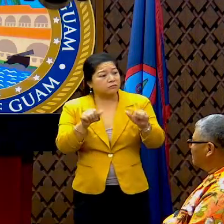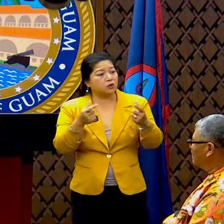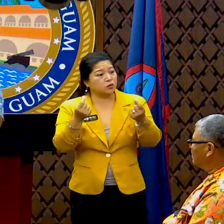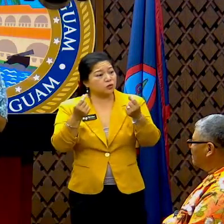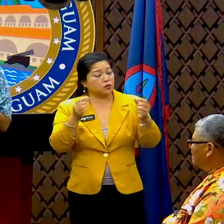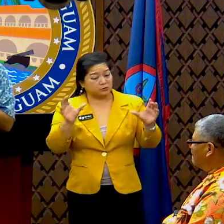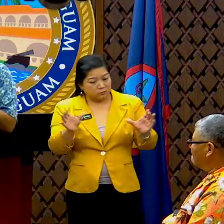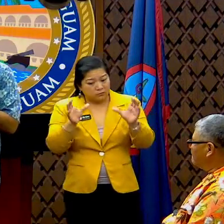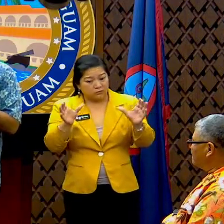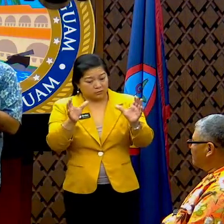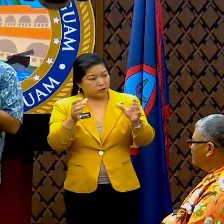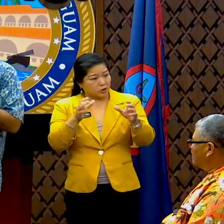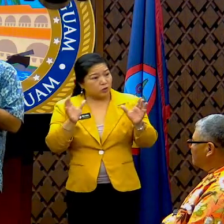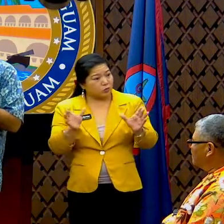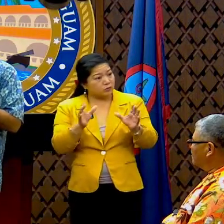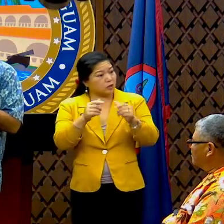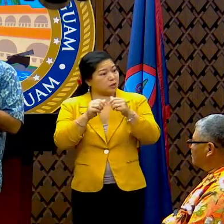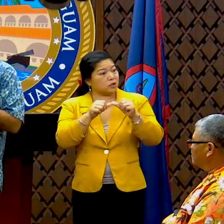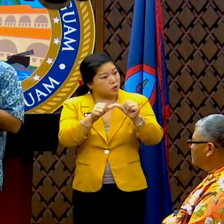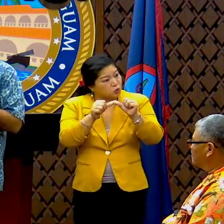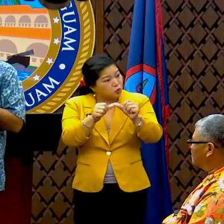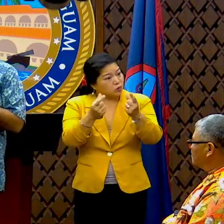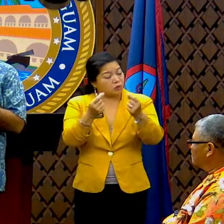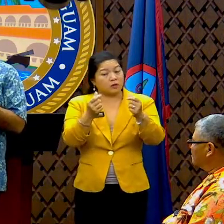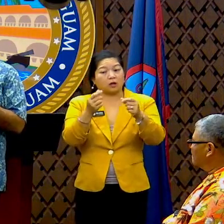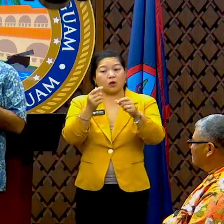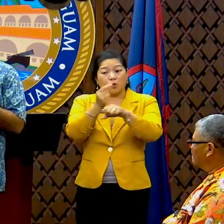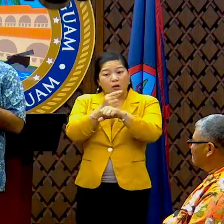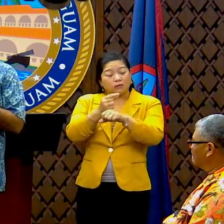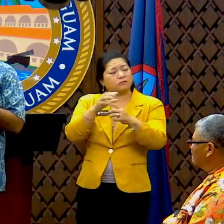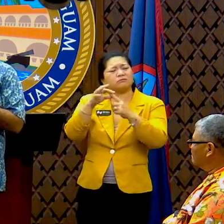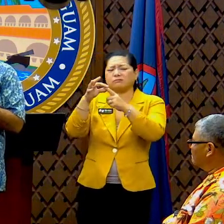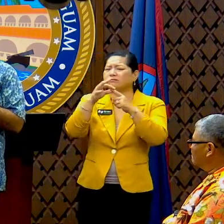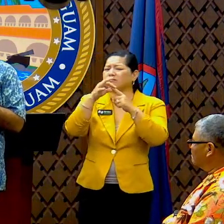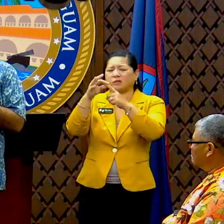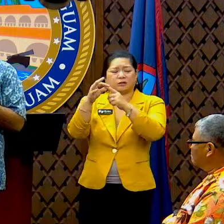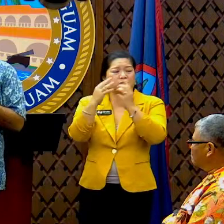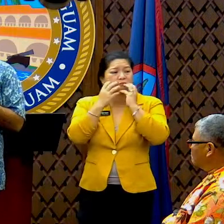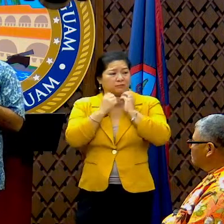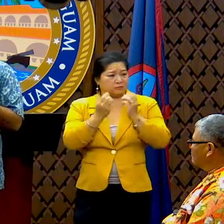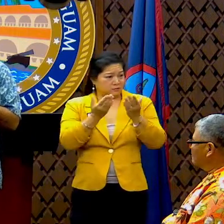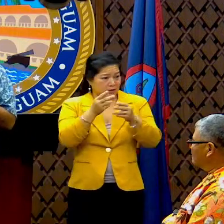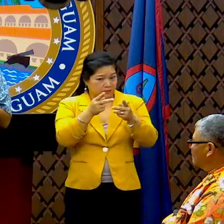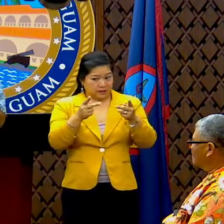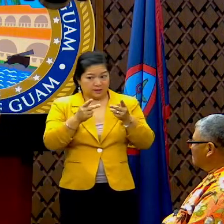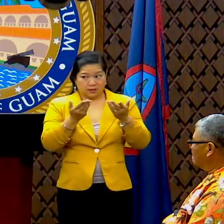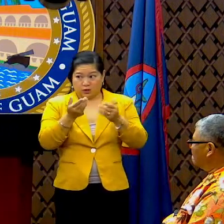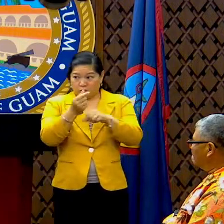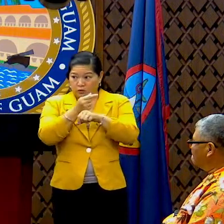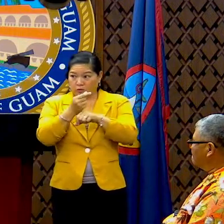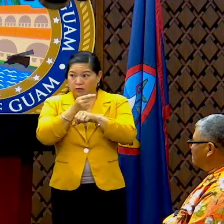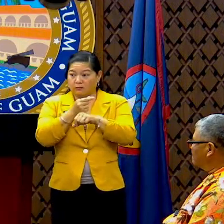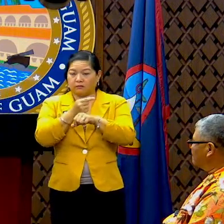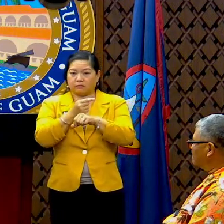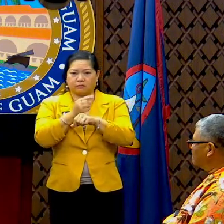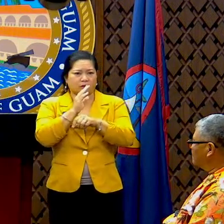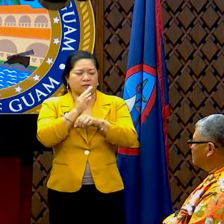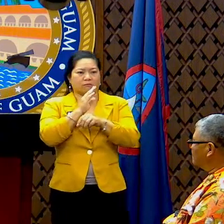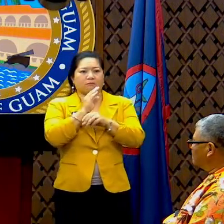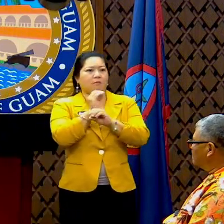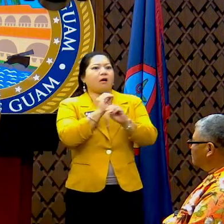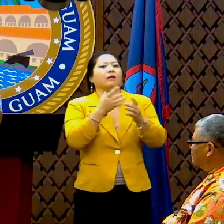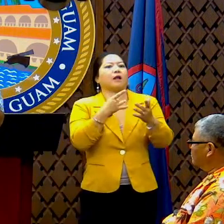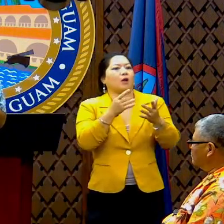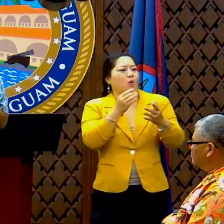to continue to make Guam a very, very special place. And I say that